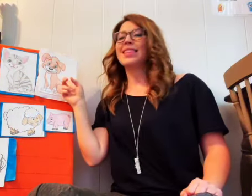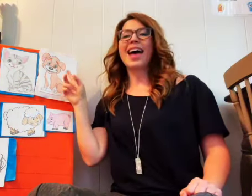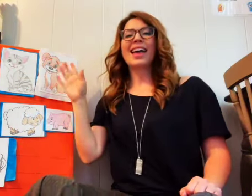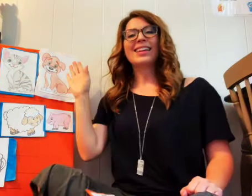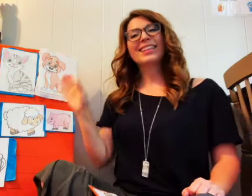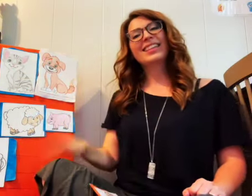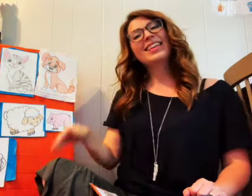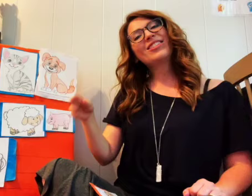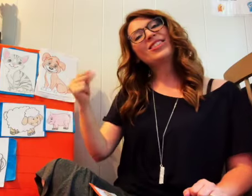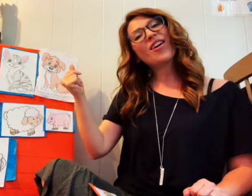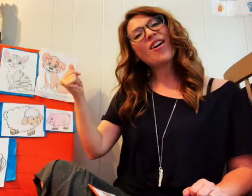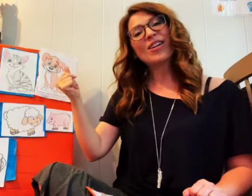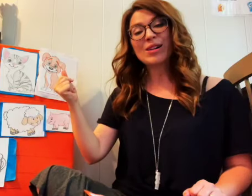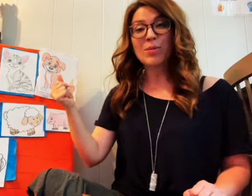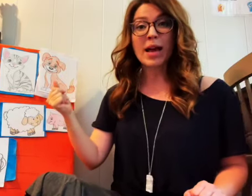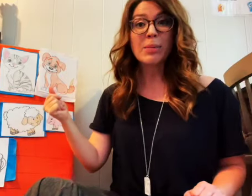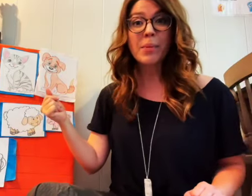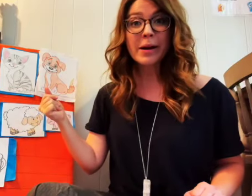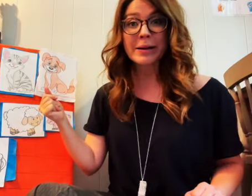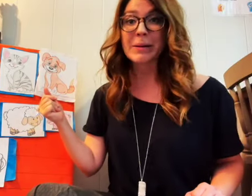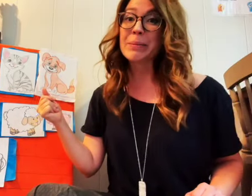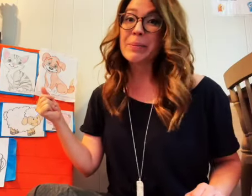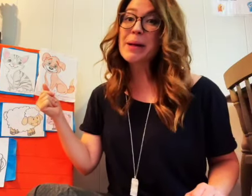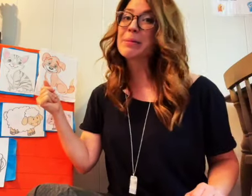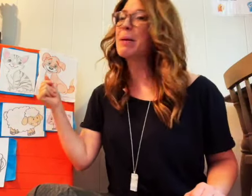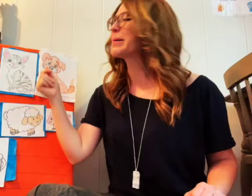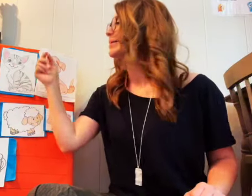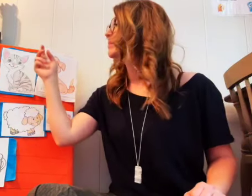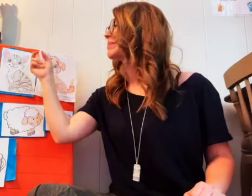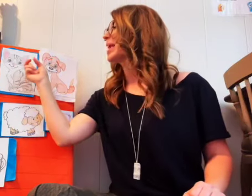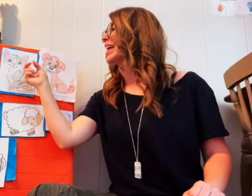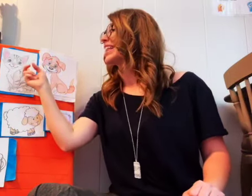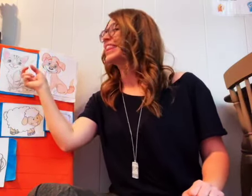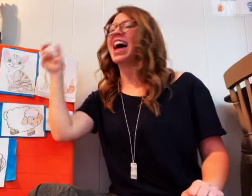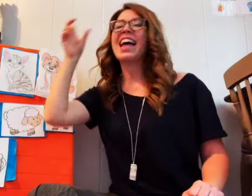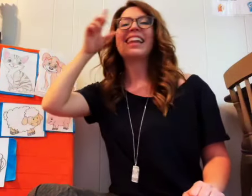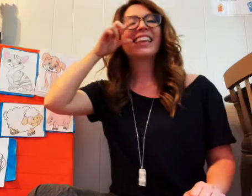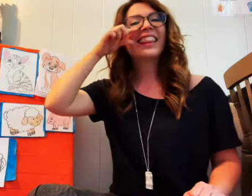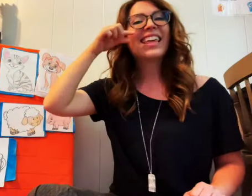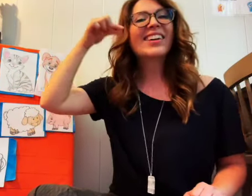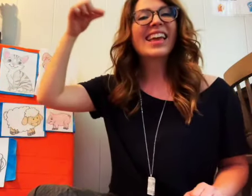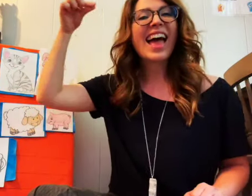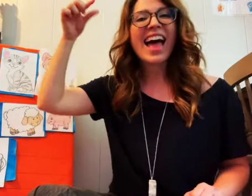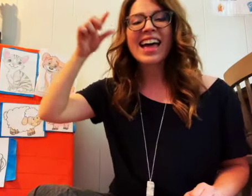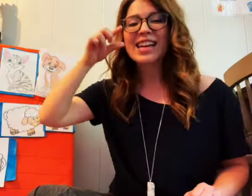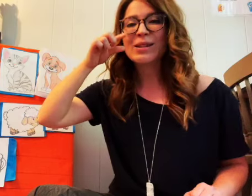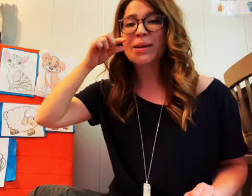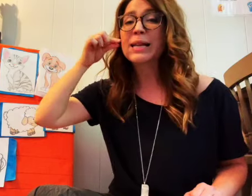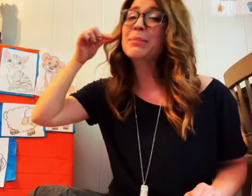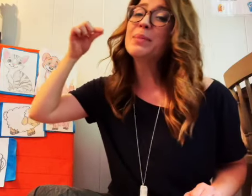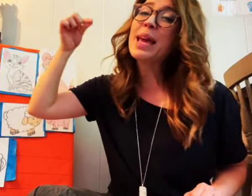That little dog went bark, bark, bark. That little cat went